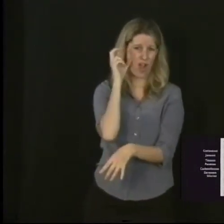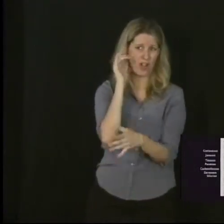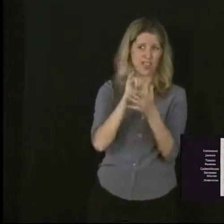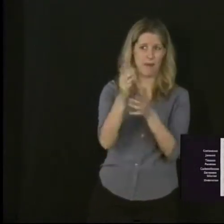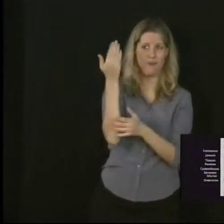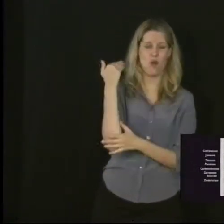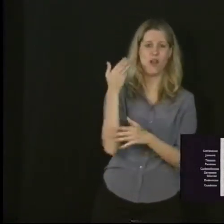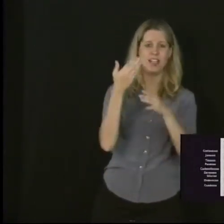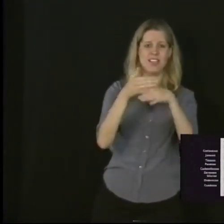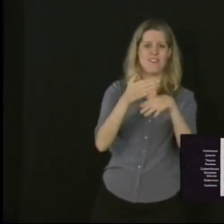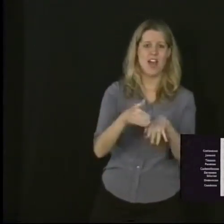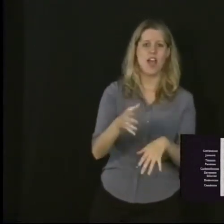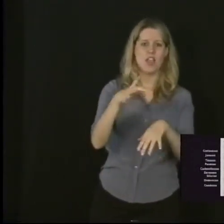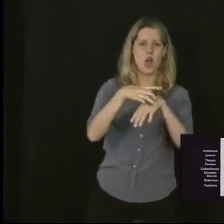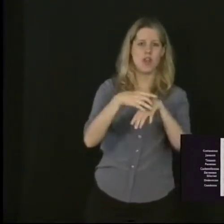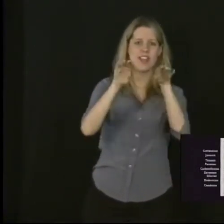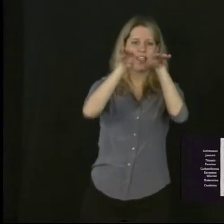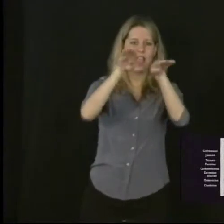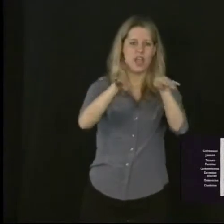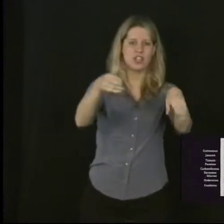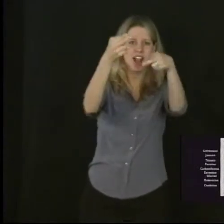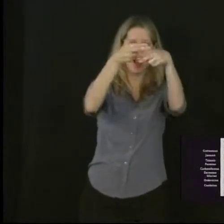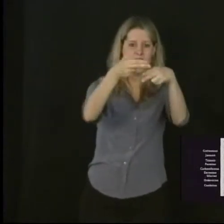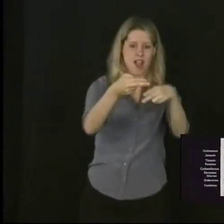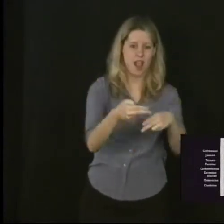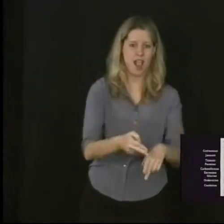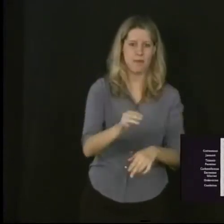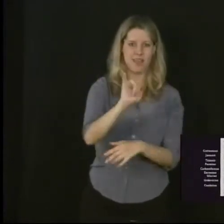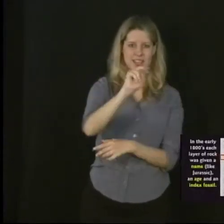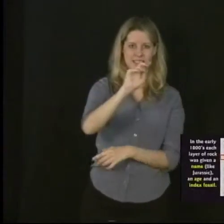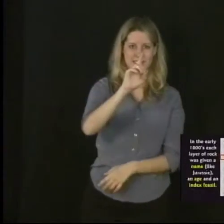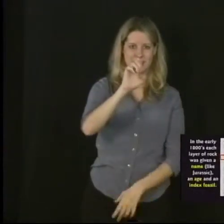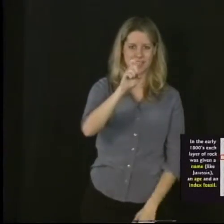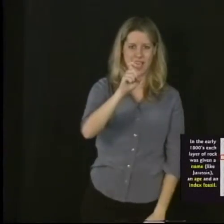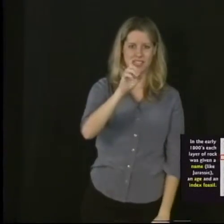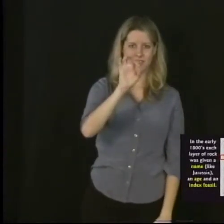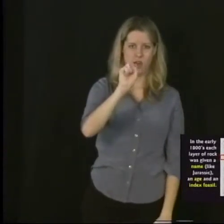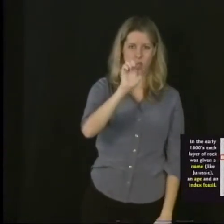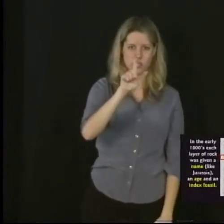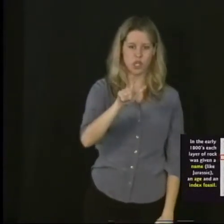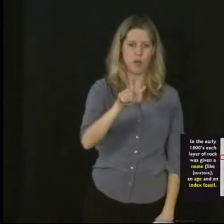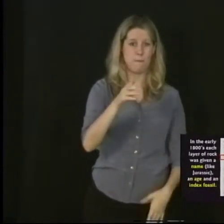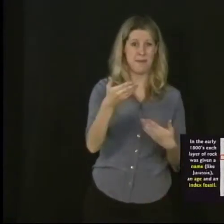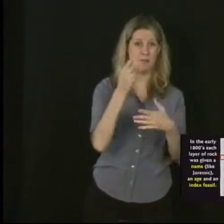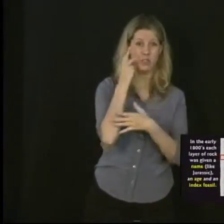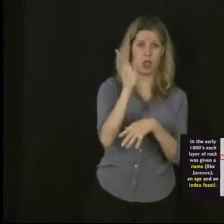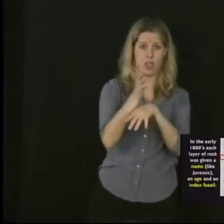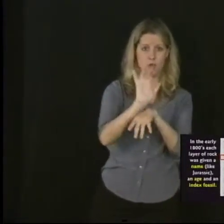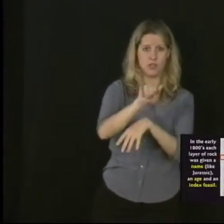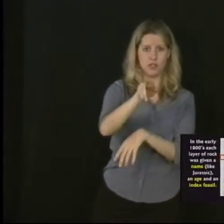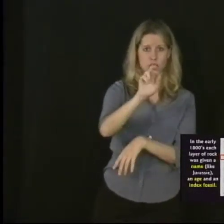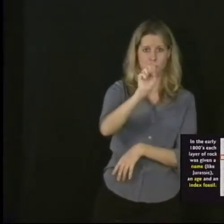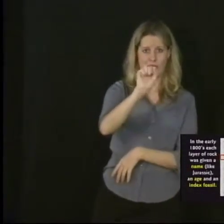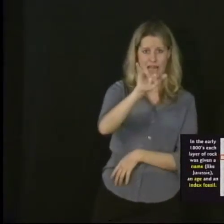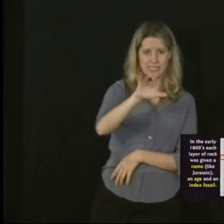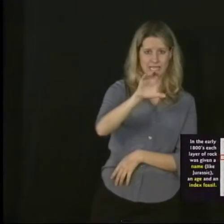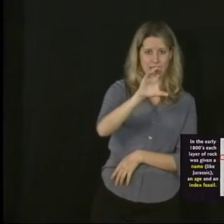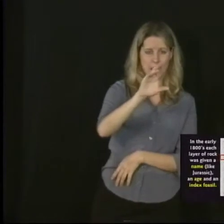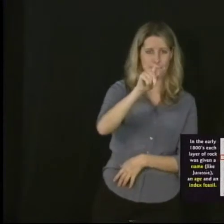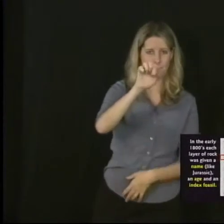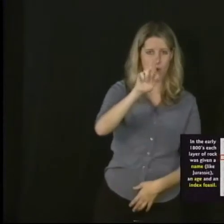He divided the earth up into layers, and they gave each one a name, an age, and an index fossil. Maybe you saw the movie Jurassic Park, named after the Jurassic